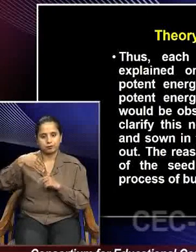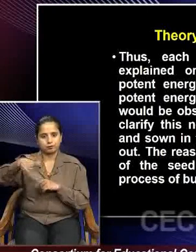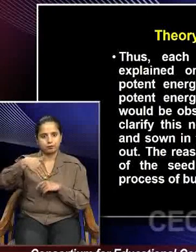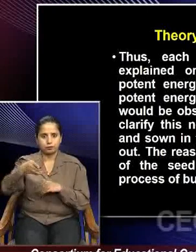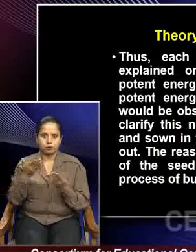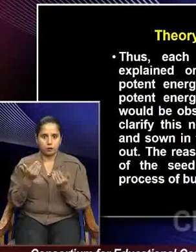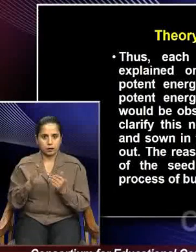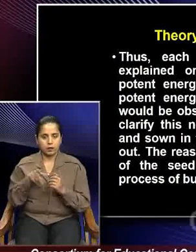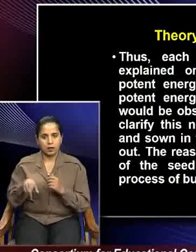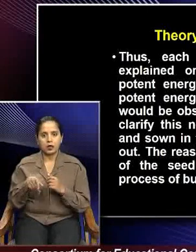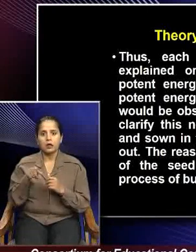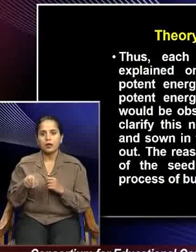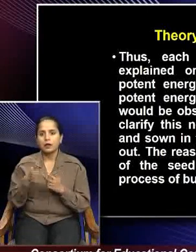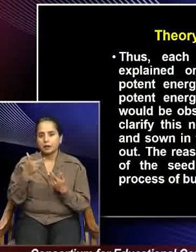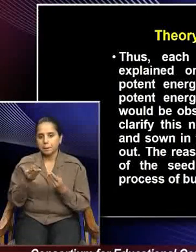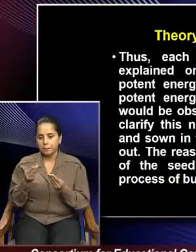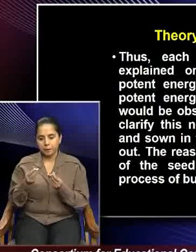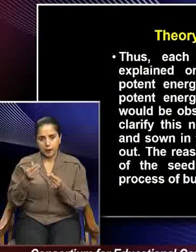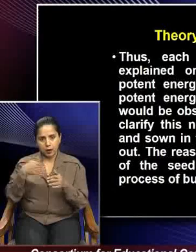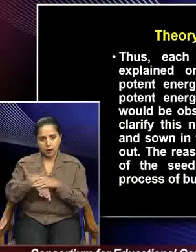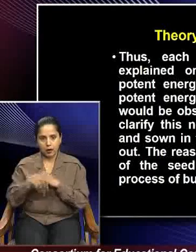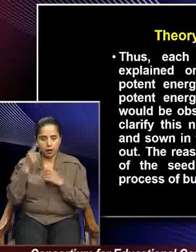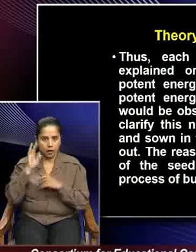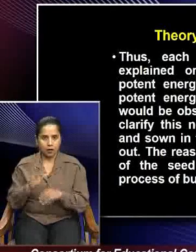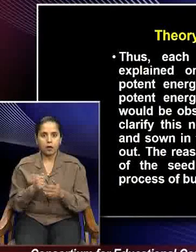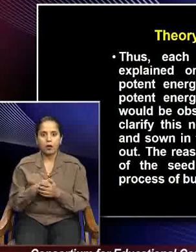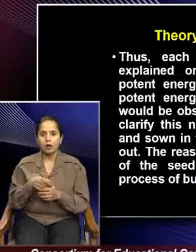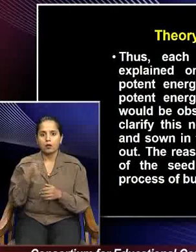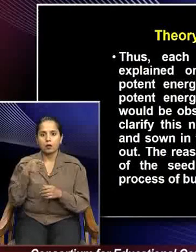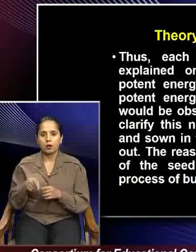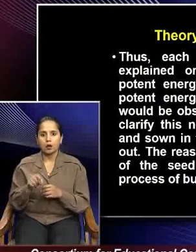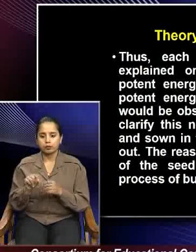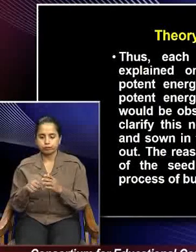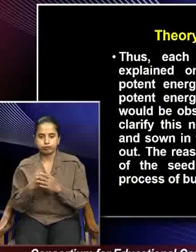in the soil, it won't sprout.